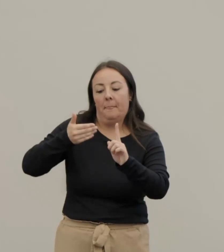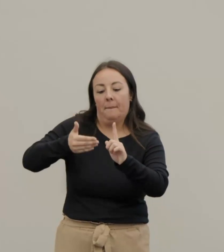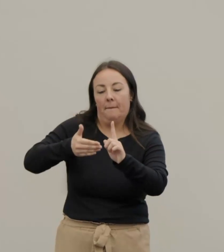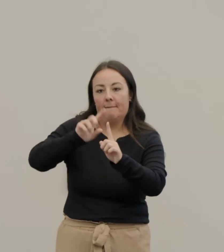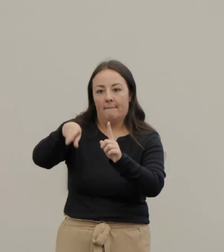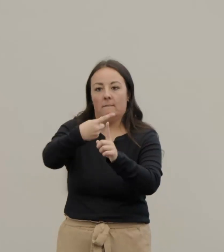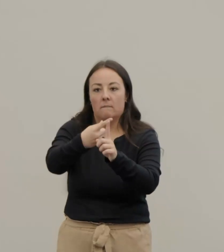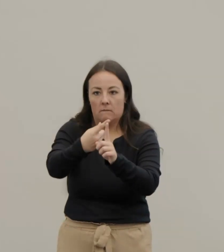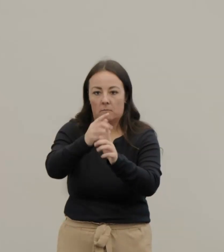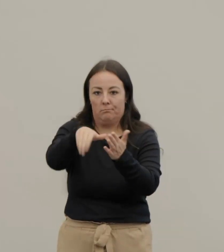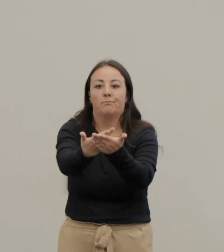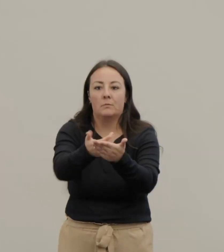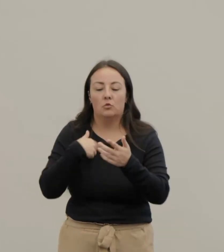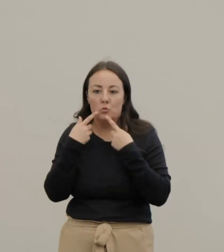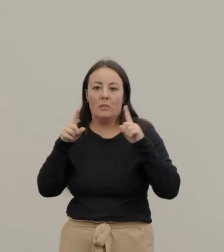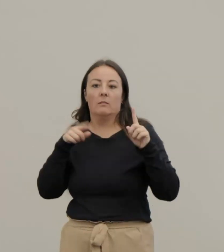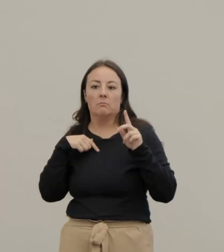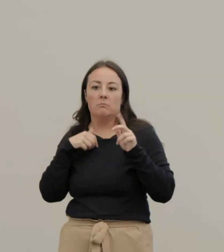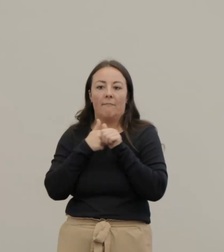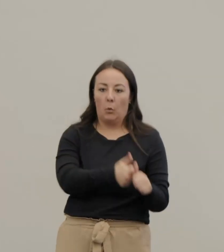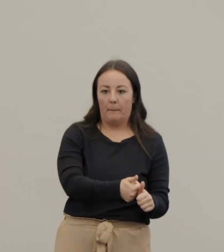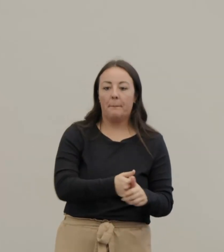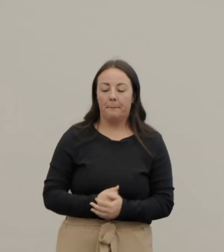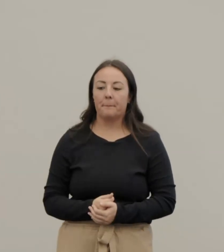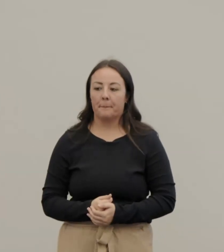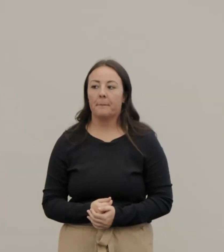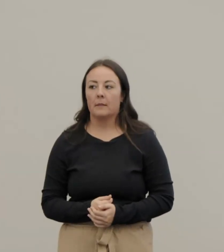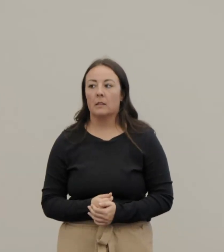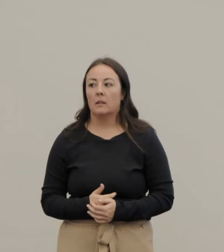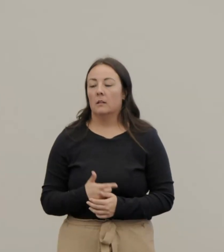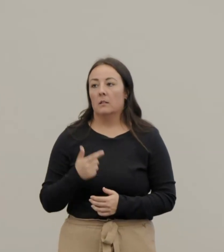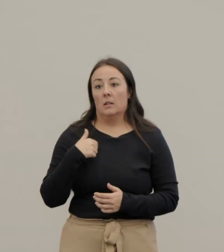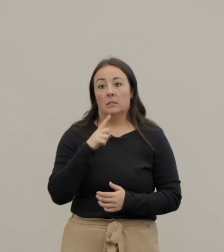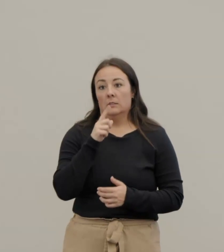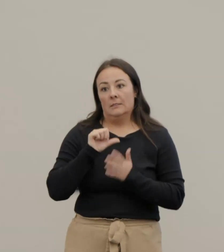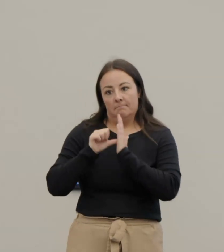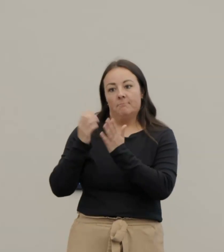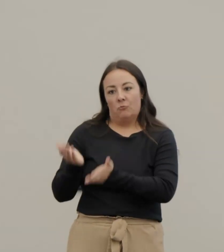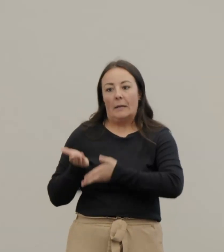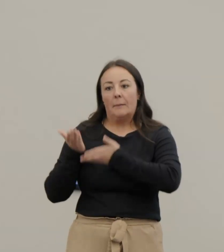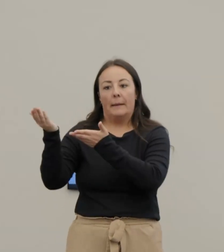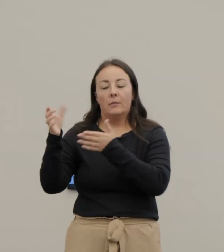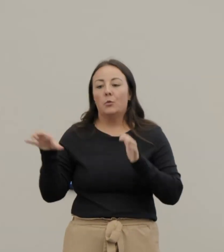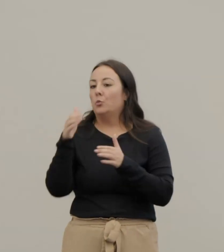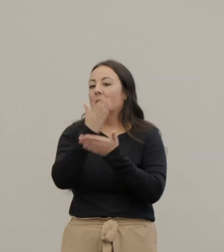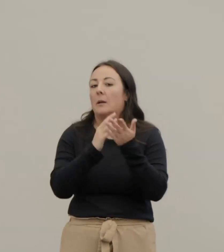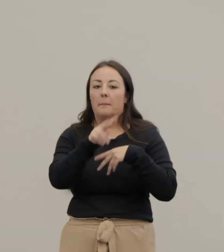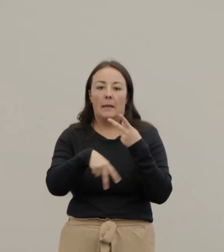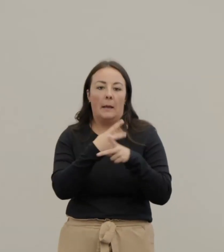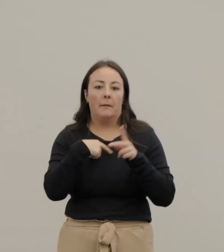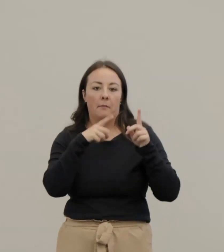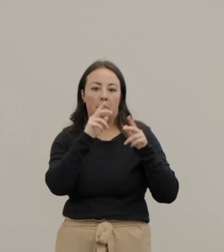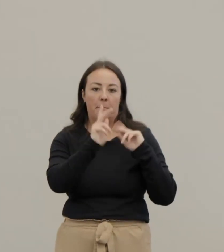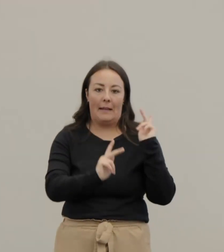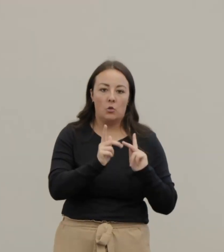To fully conform it. But again, highly recommend finding a way to do some sort of manual testing for that